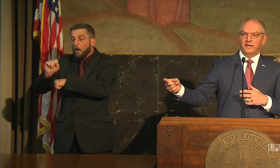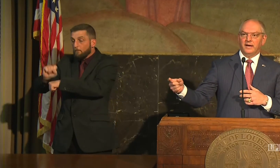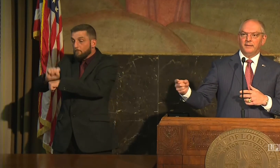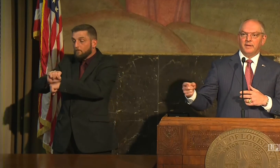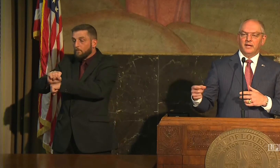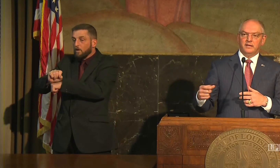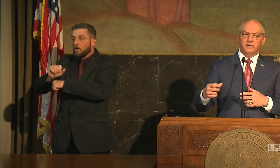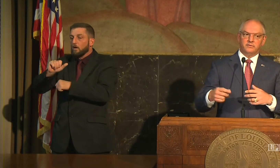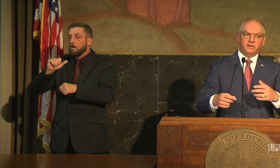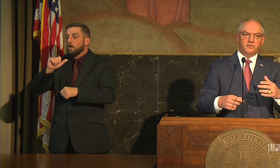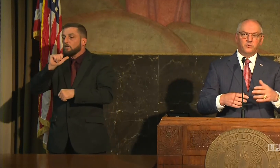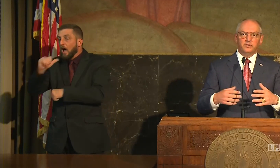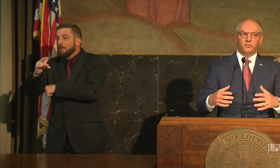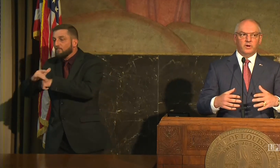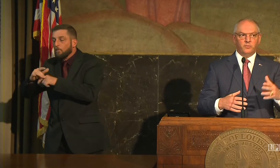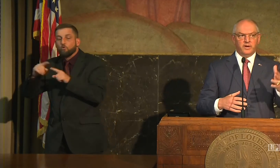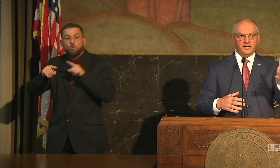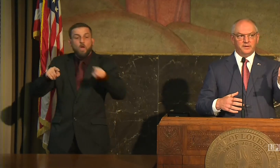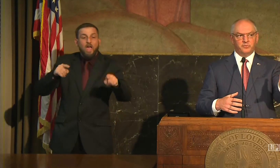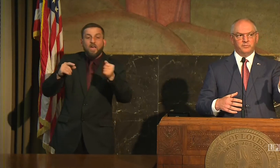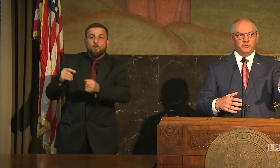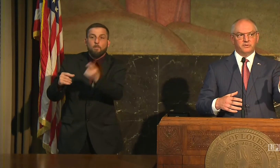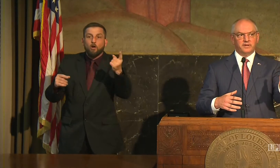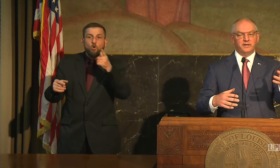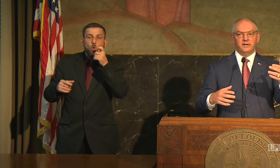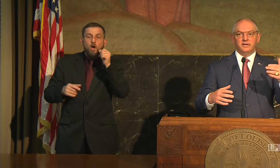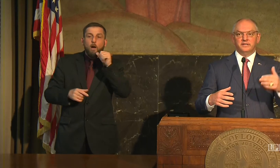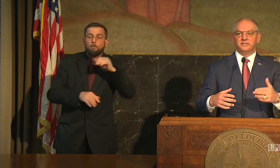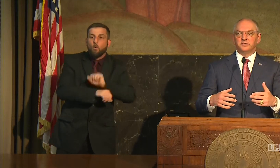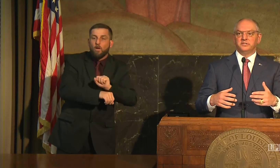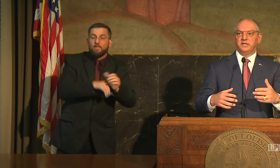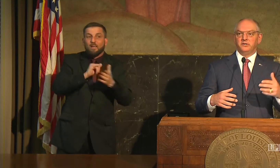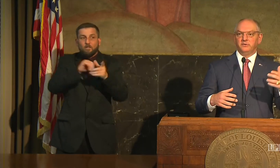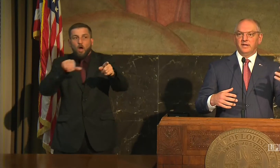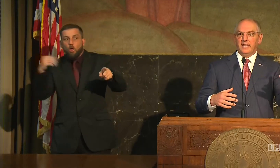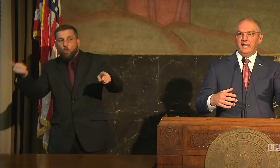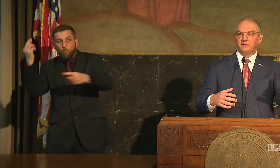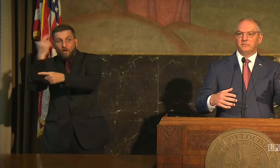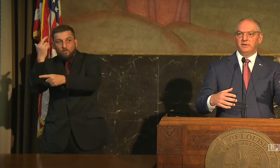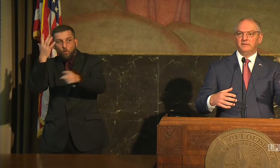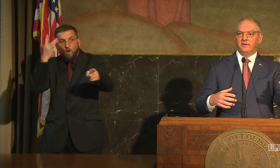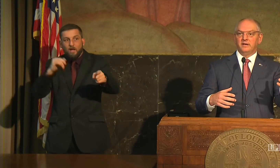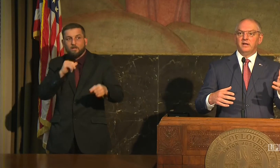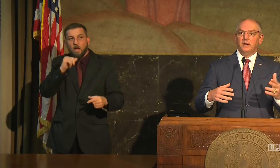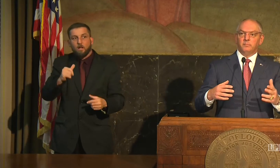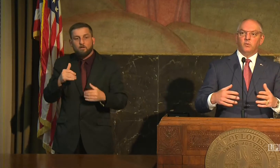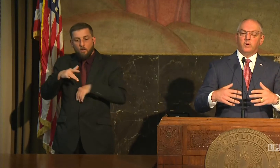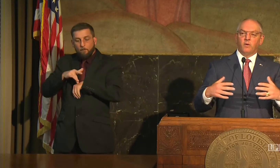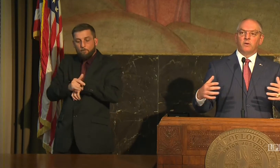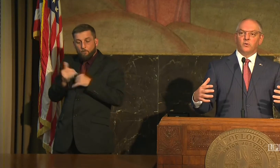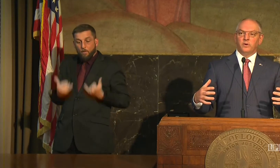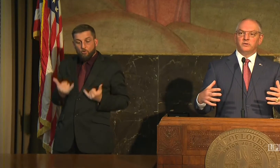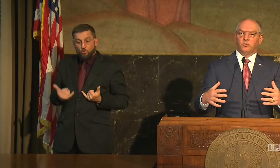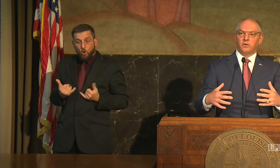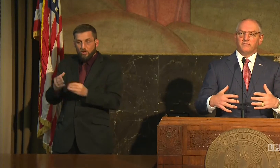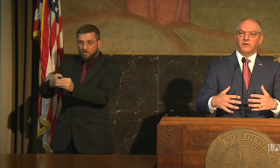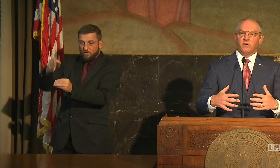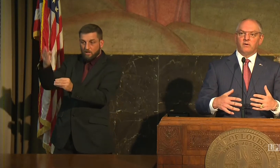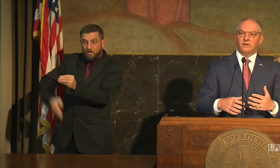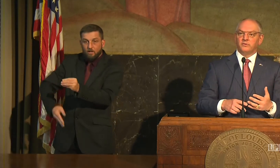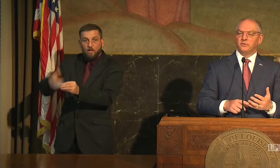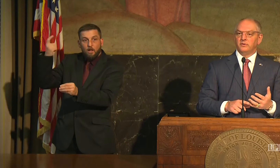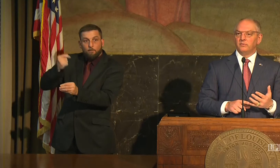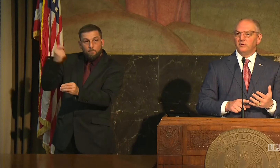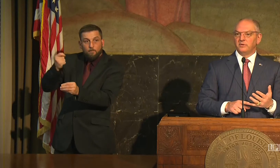unemployed. And it's another reason why we're not going to prematurely discontinue the enhanced benefit, but we are going to work